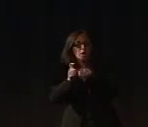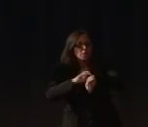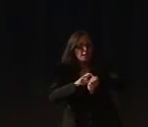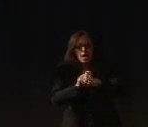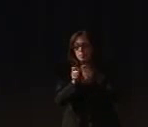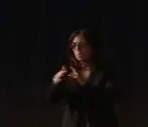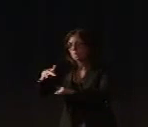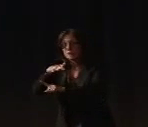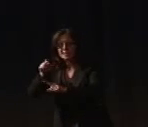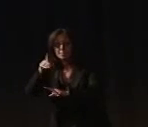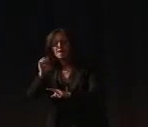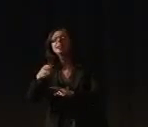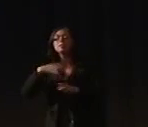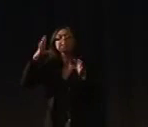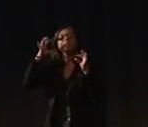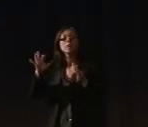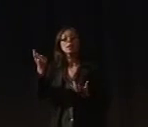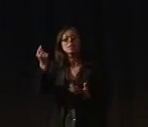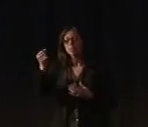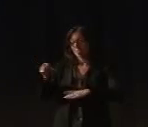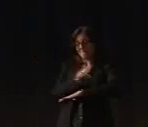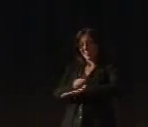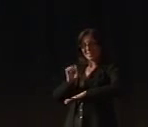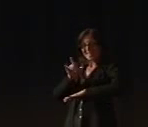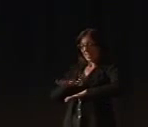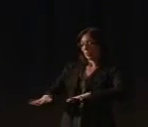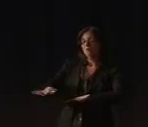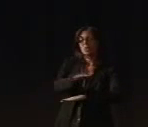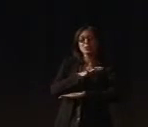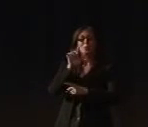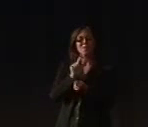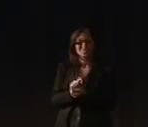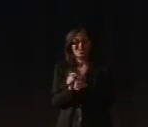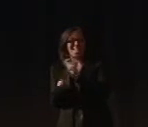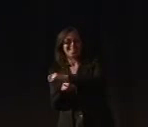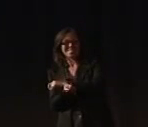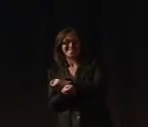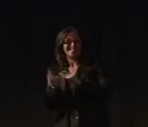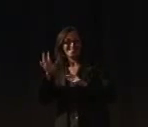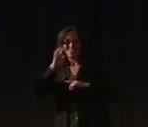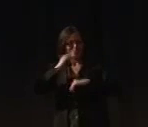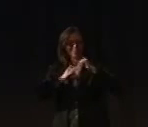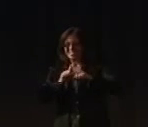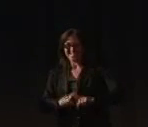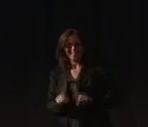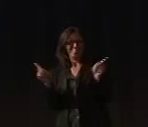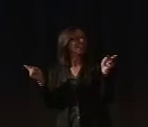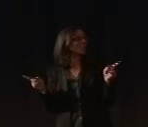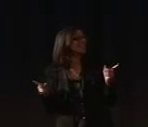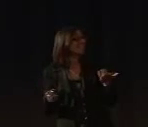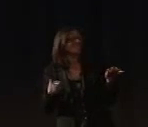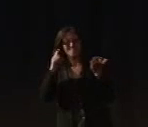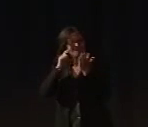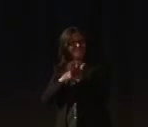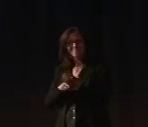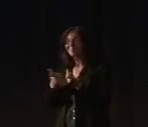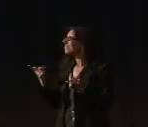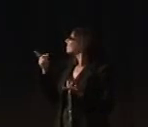mean the stage, so that you could actually feel this is the little canopia up there, which was suspended by